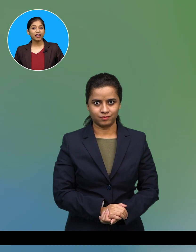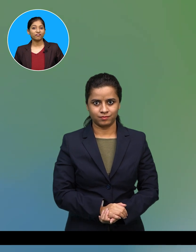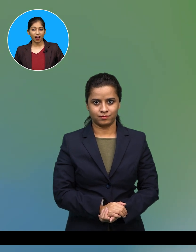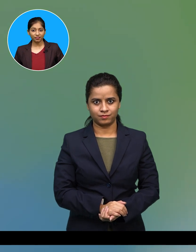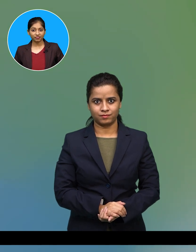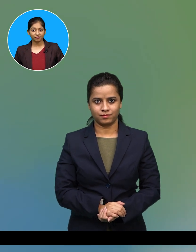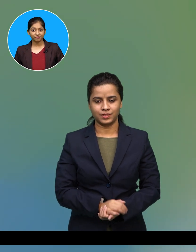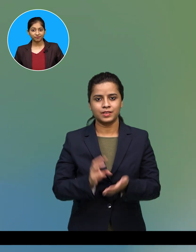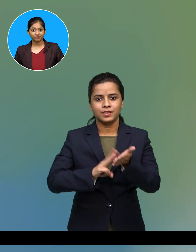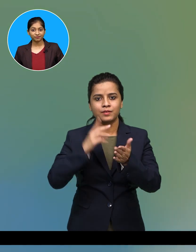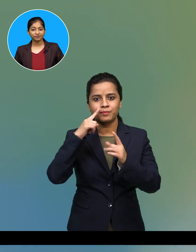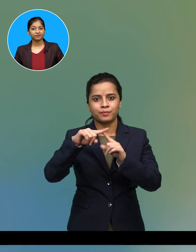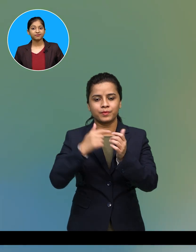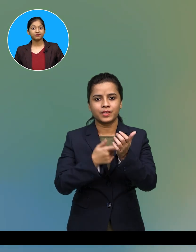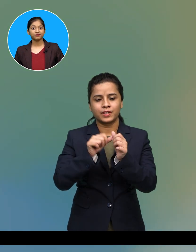mitral valve,